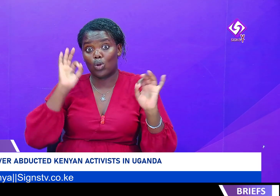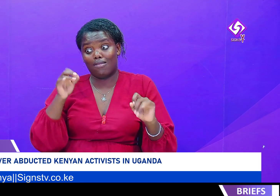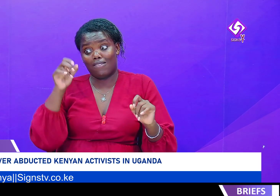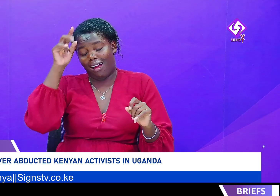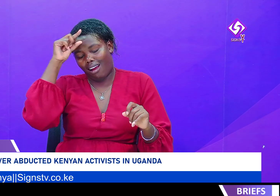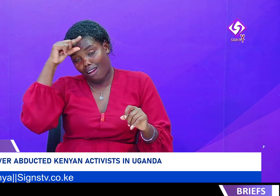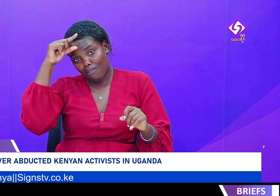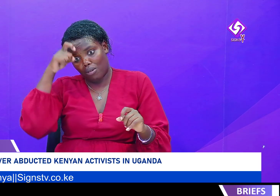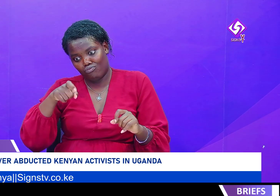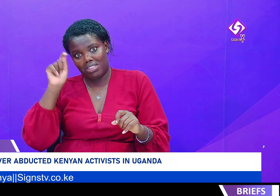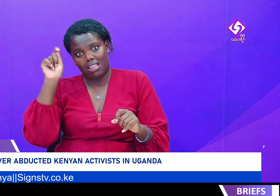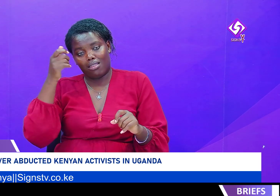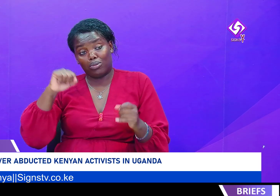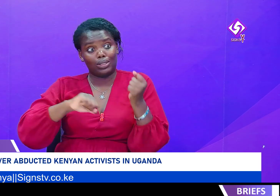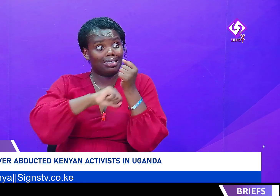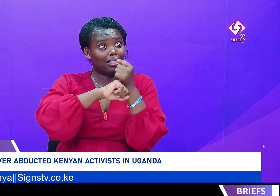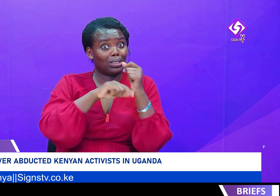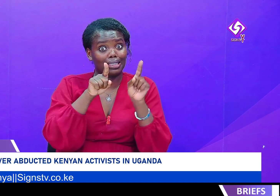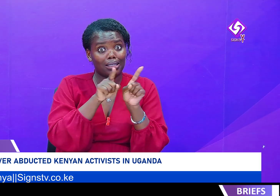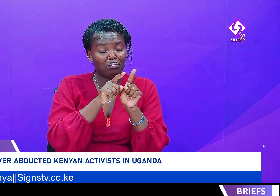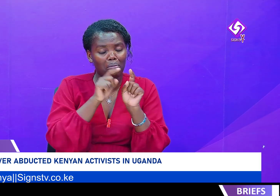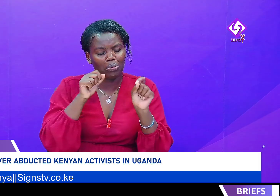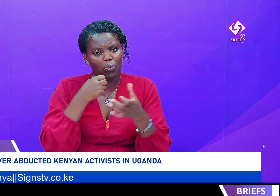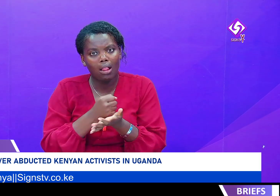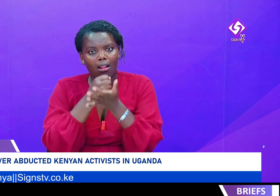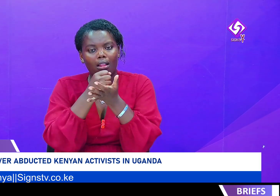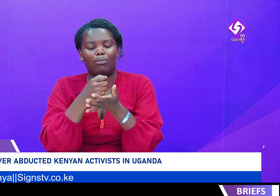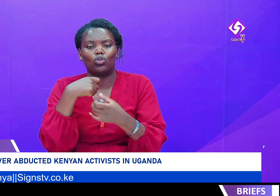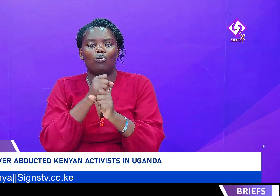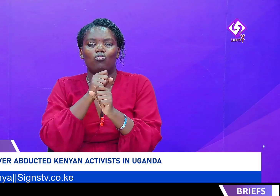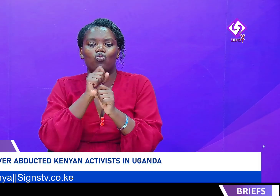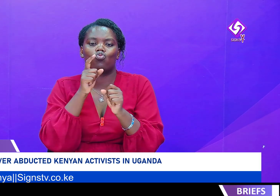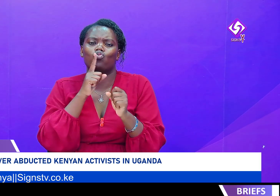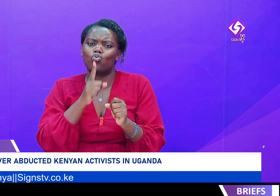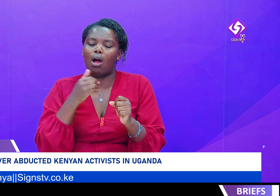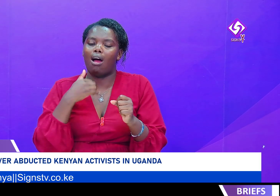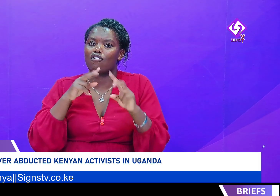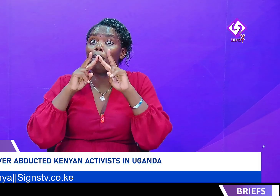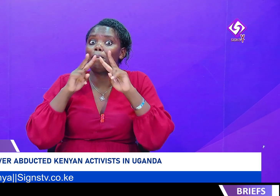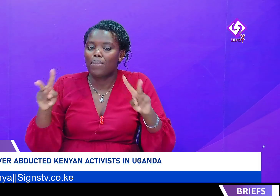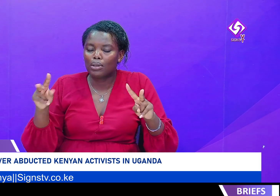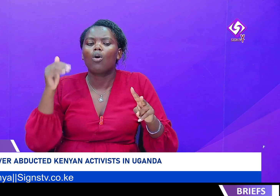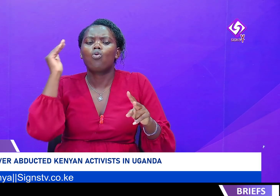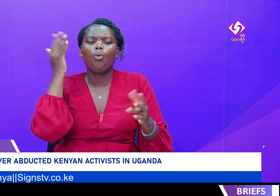the Kenyan government, they need their support. They need their help so that we can make sure there is